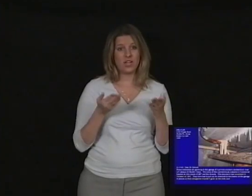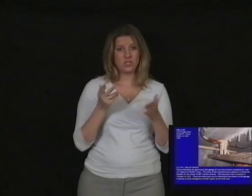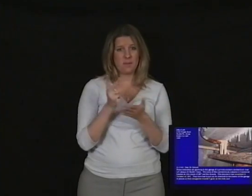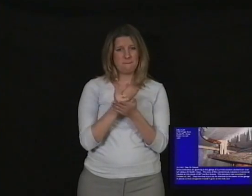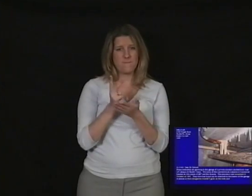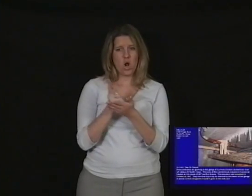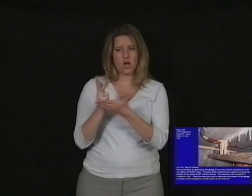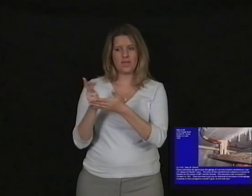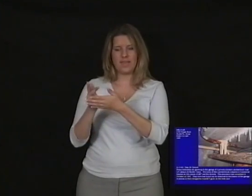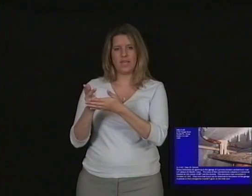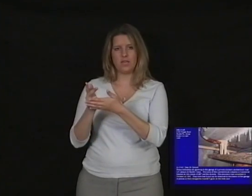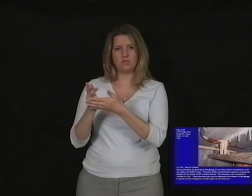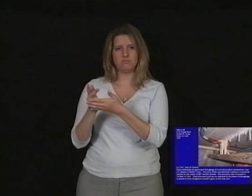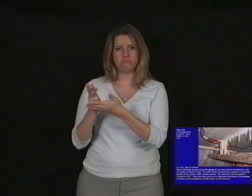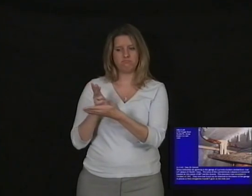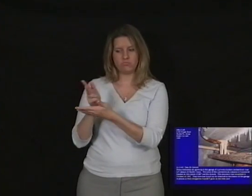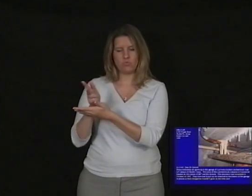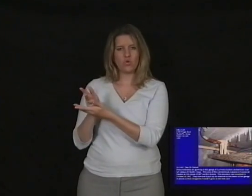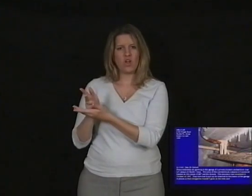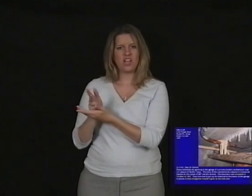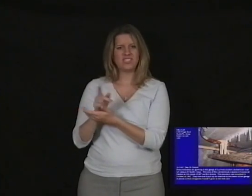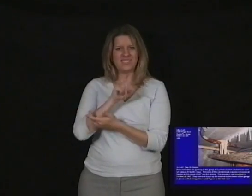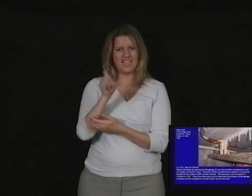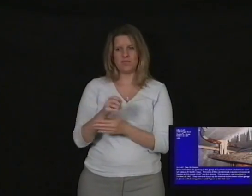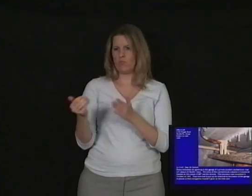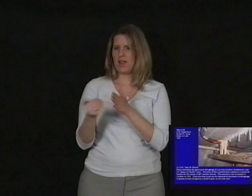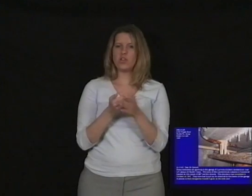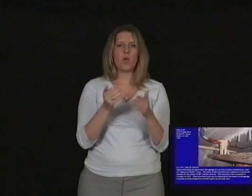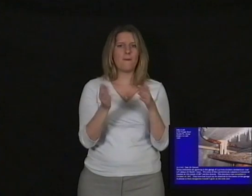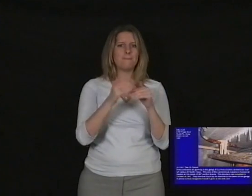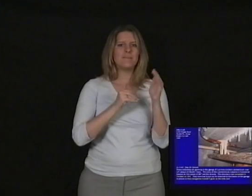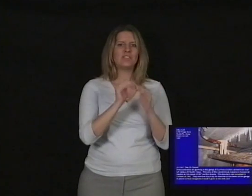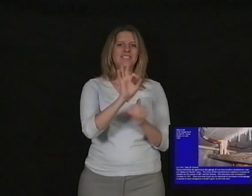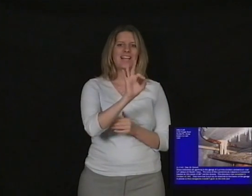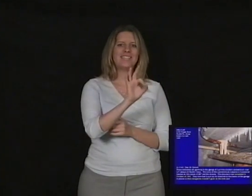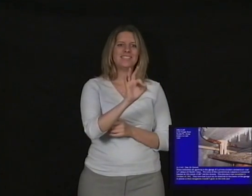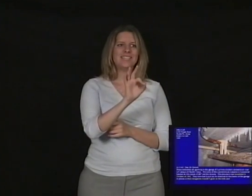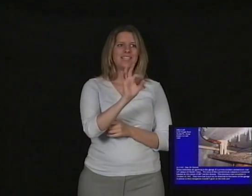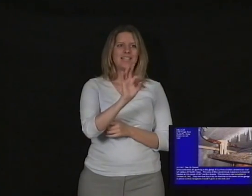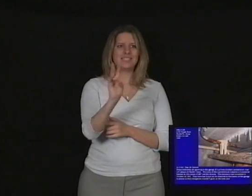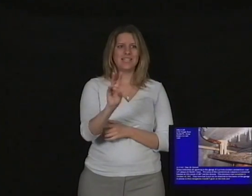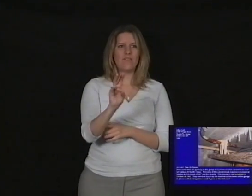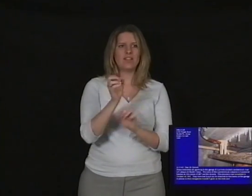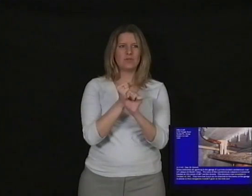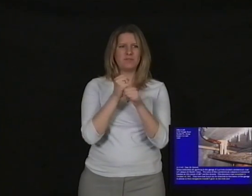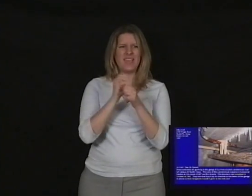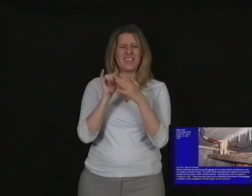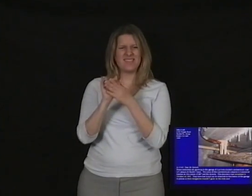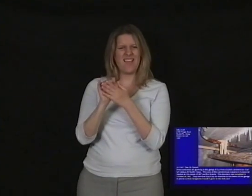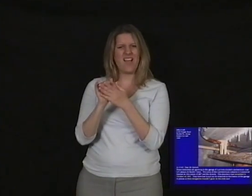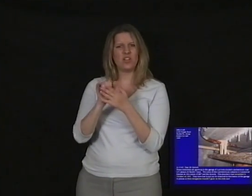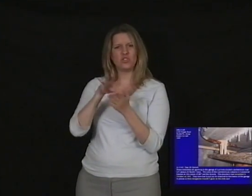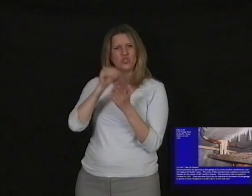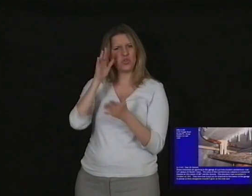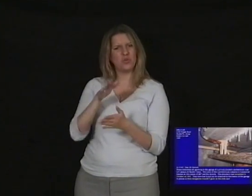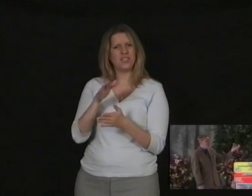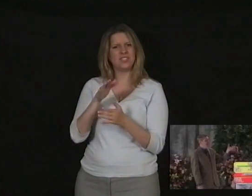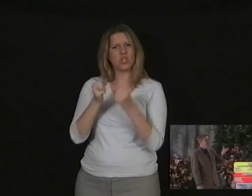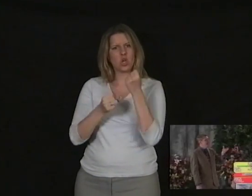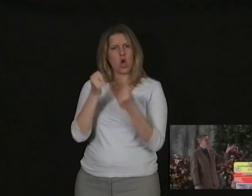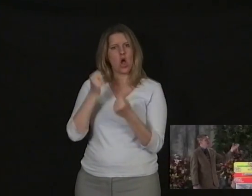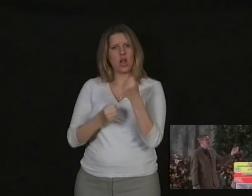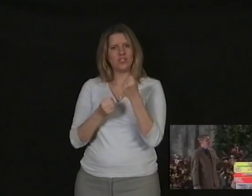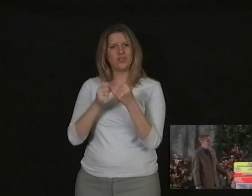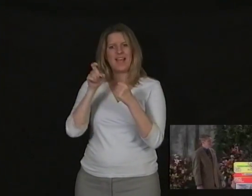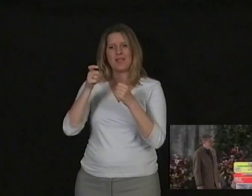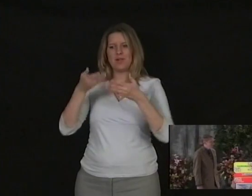parking garage in Texas. Brand new parking garage, built in 1997. It was making stalagmites on students' cars parking under it, so they put up a drip